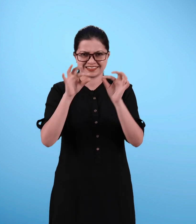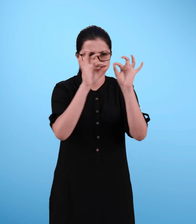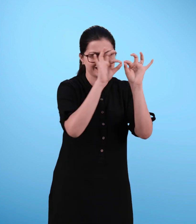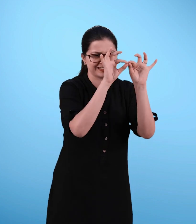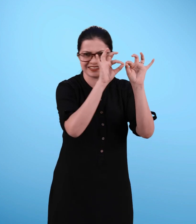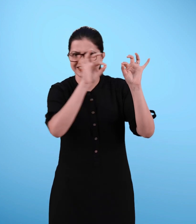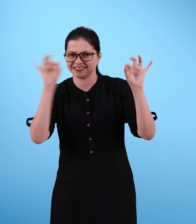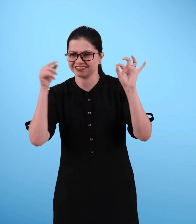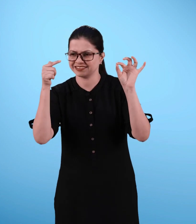thin strands.